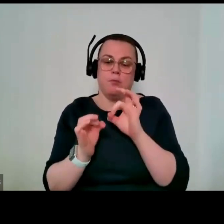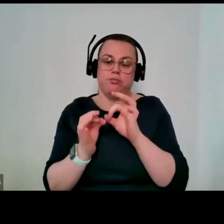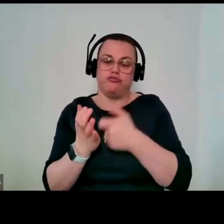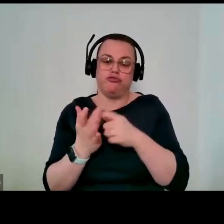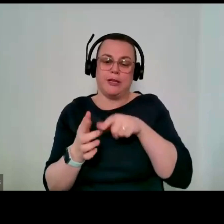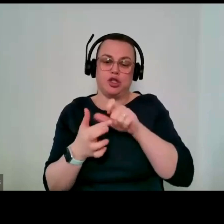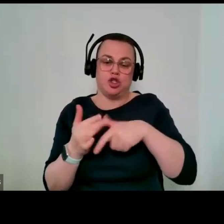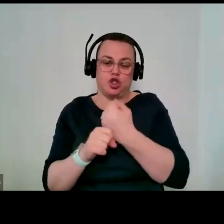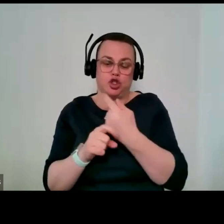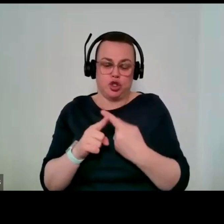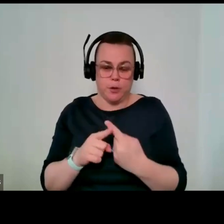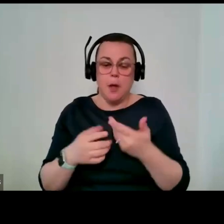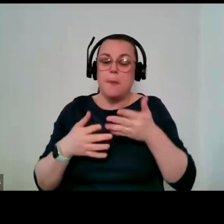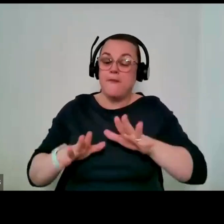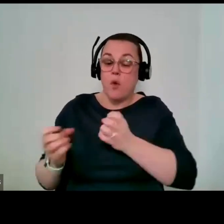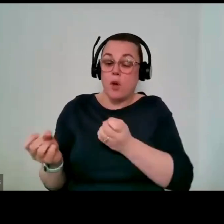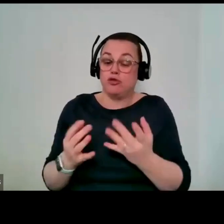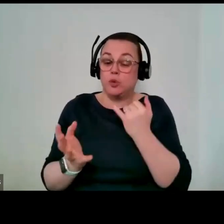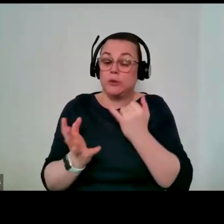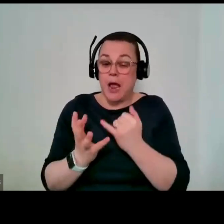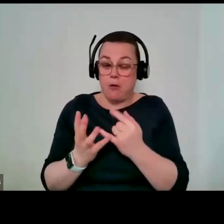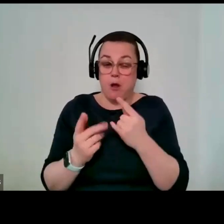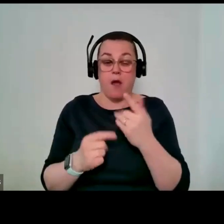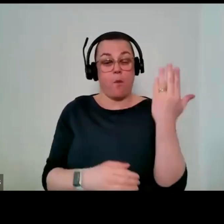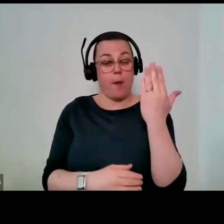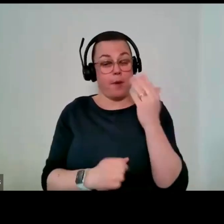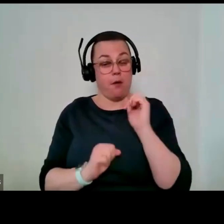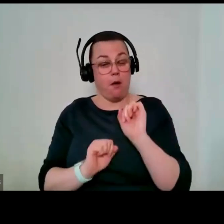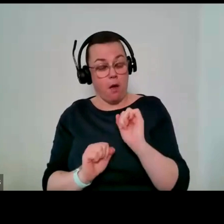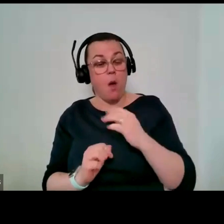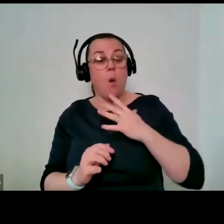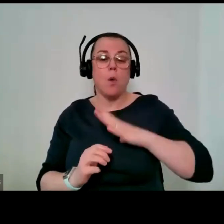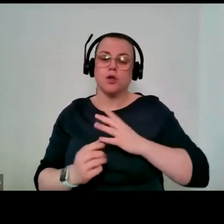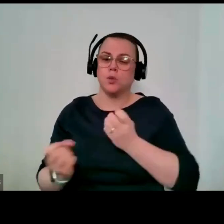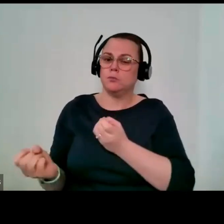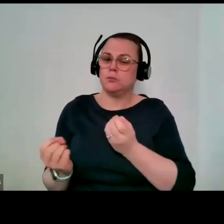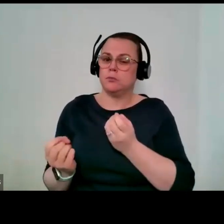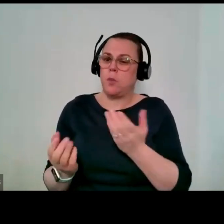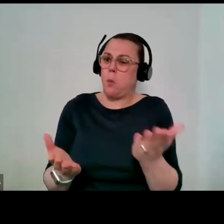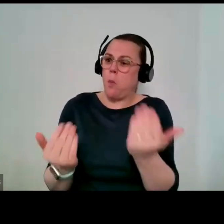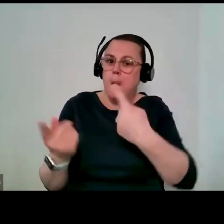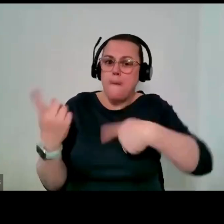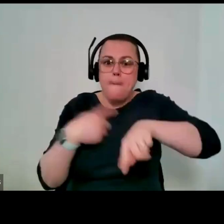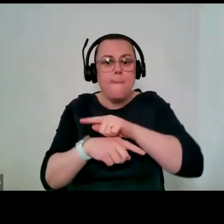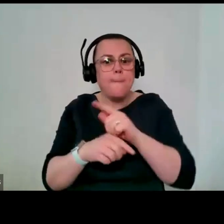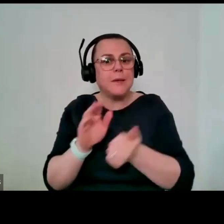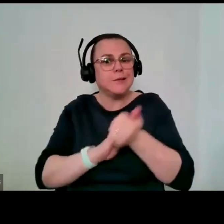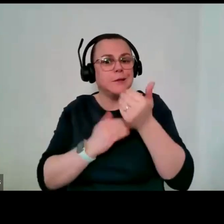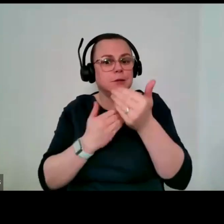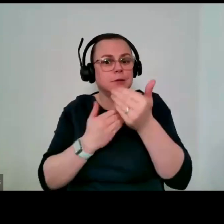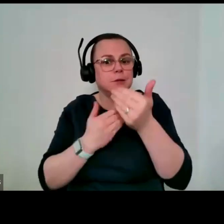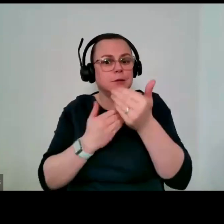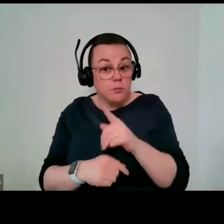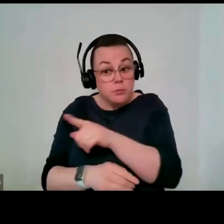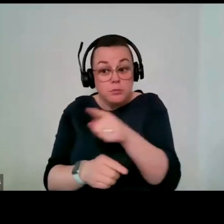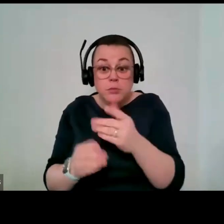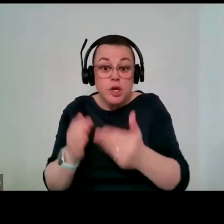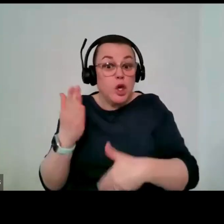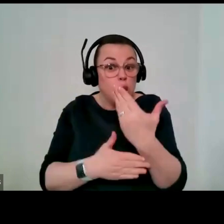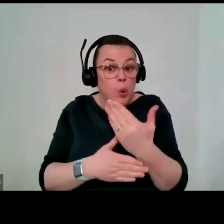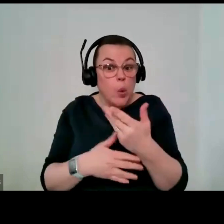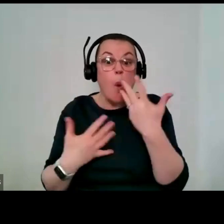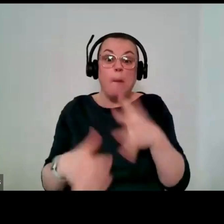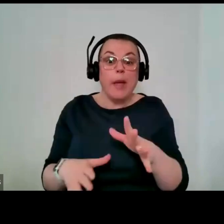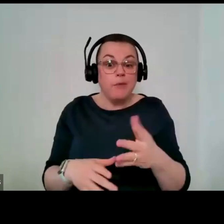stuck in with her webinar, I just want to welcome you all to Skill Sessions. So whether you're brand new to these events or you've been with us